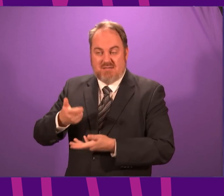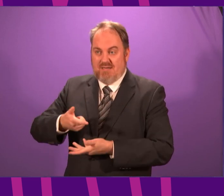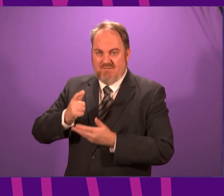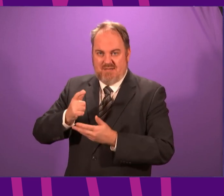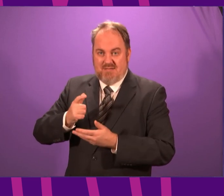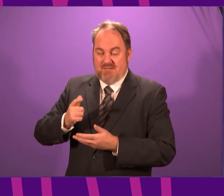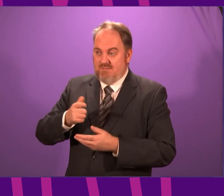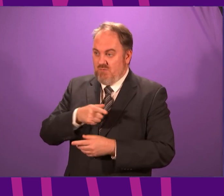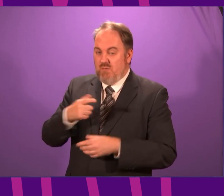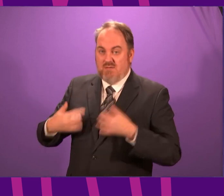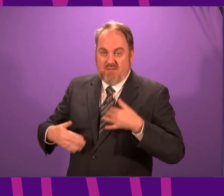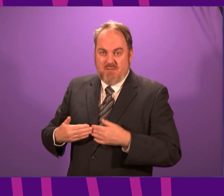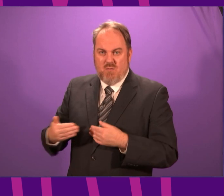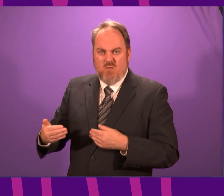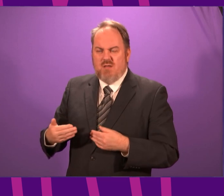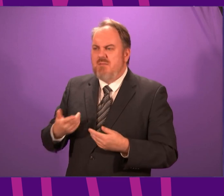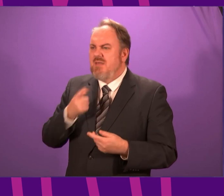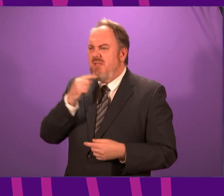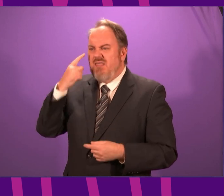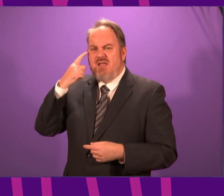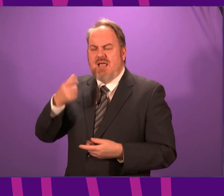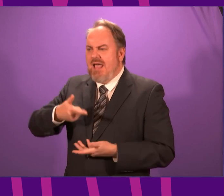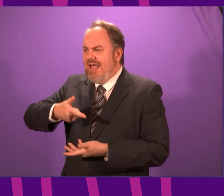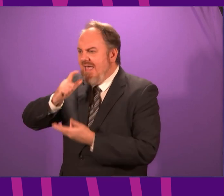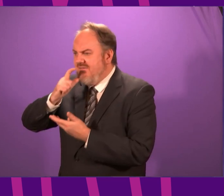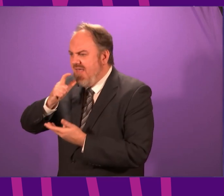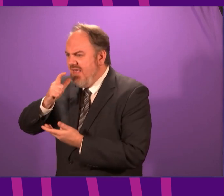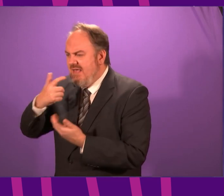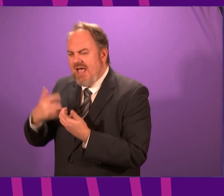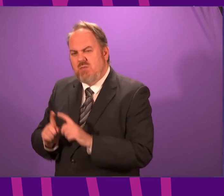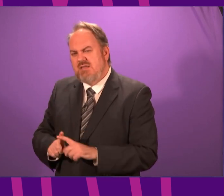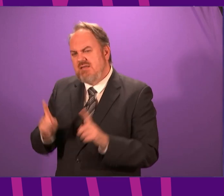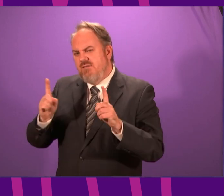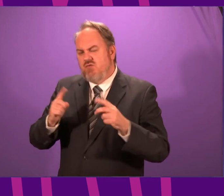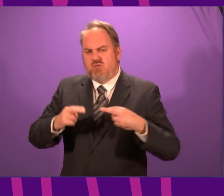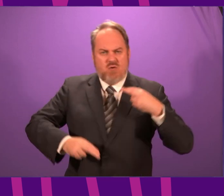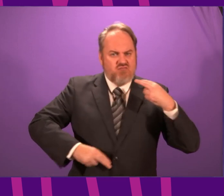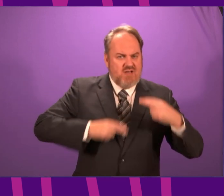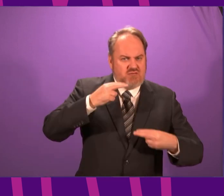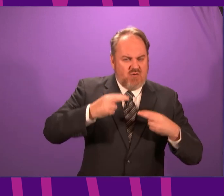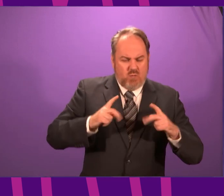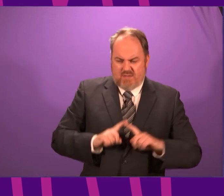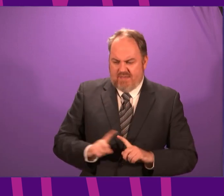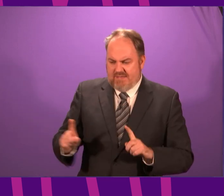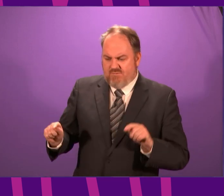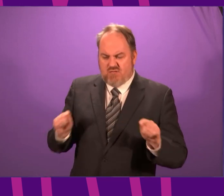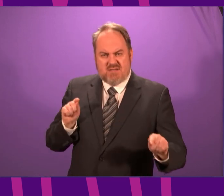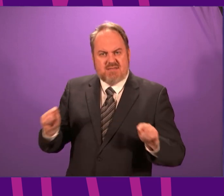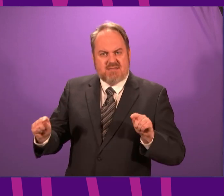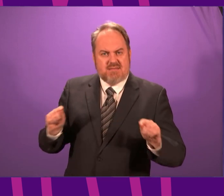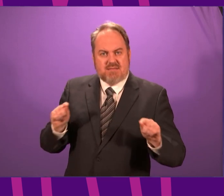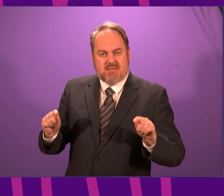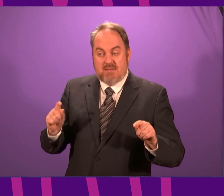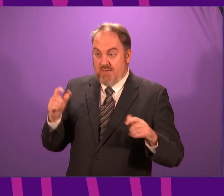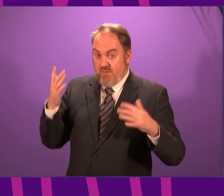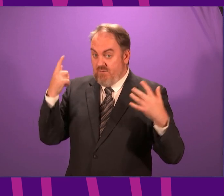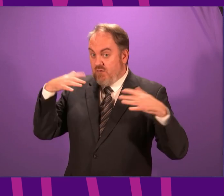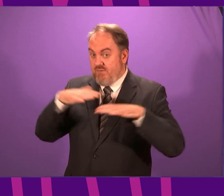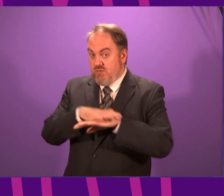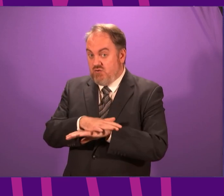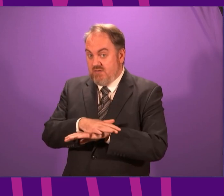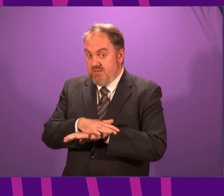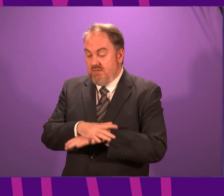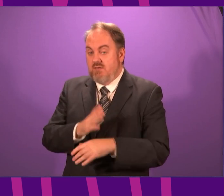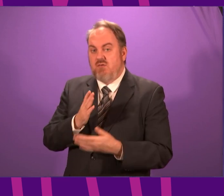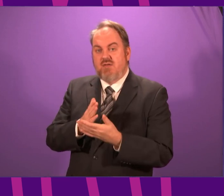divisive arguments about what a cafe is and what a restaurant is. And hospitality, no, they are the sector that may be